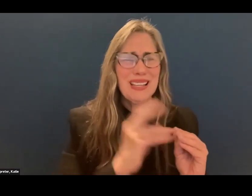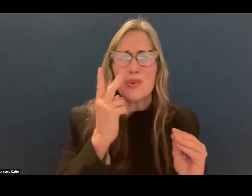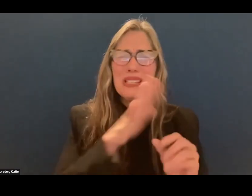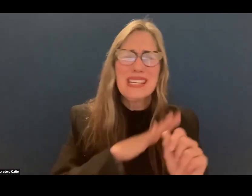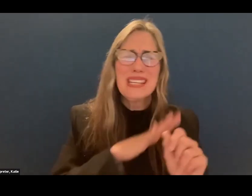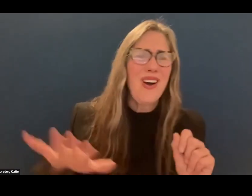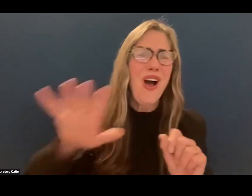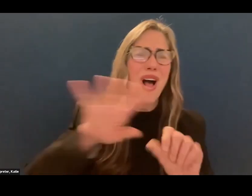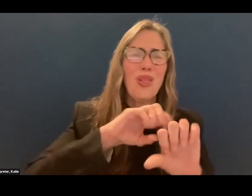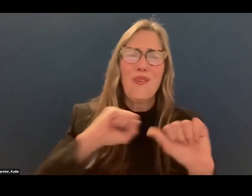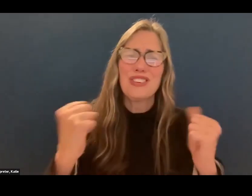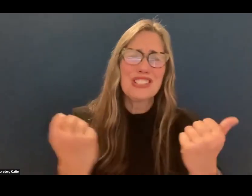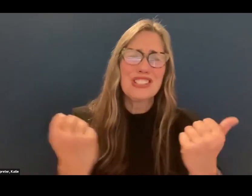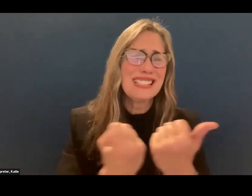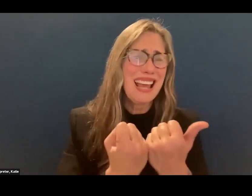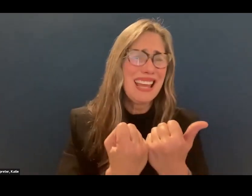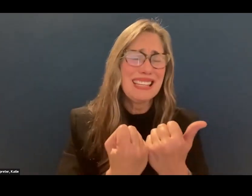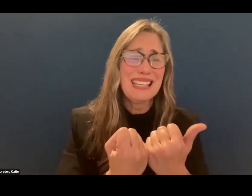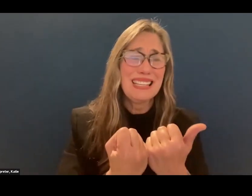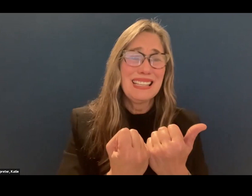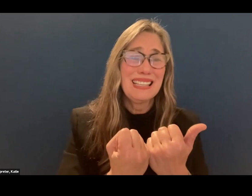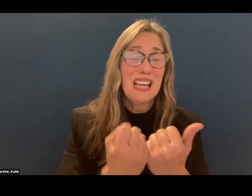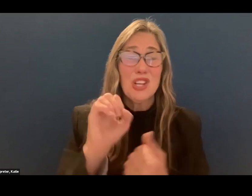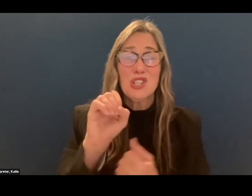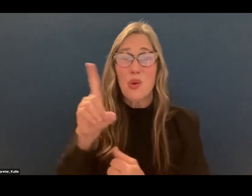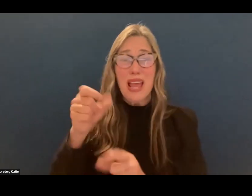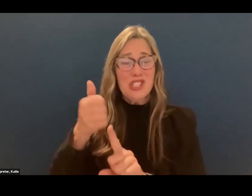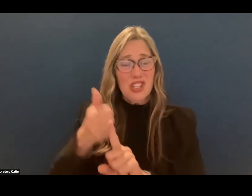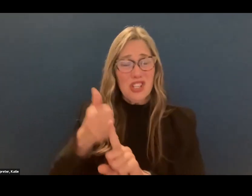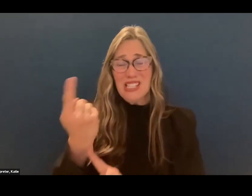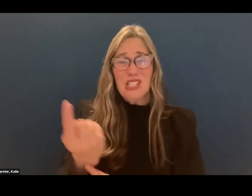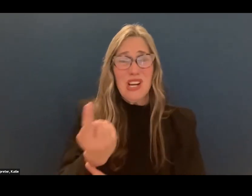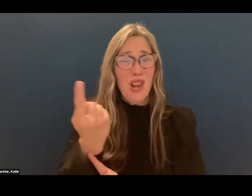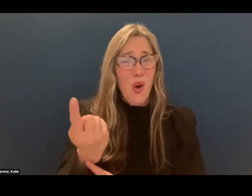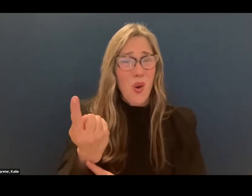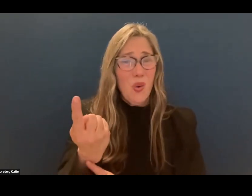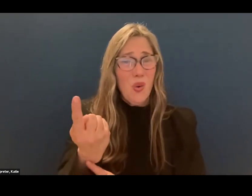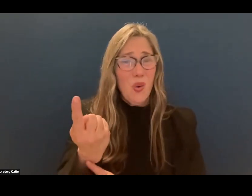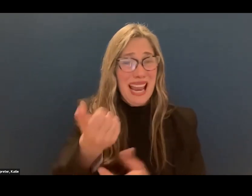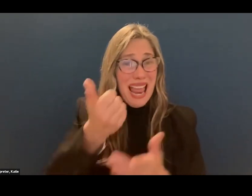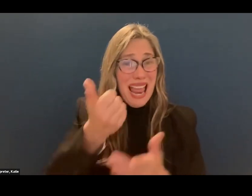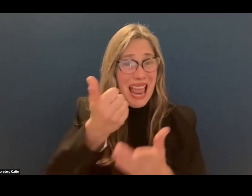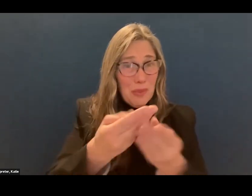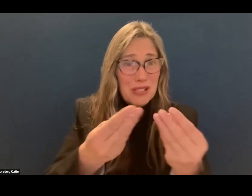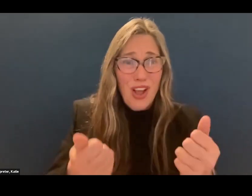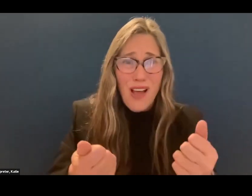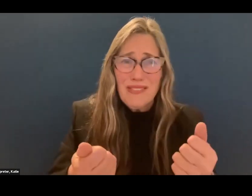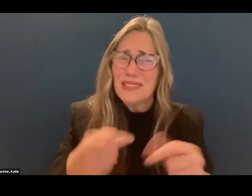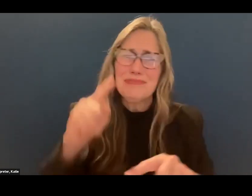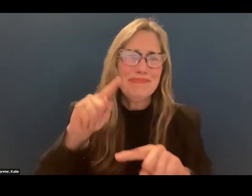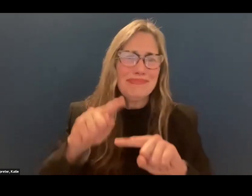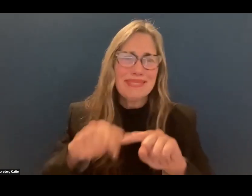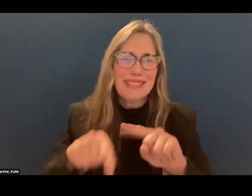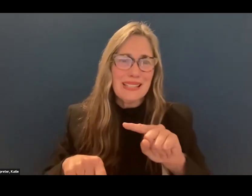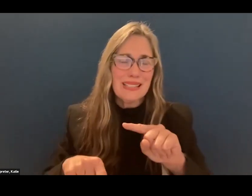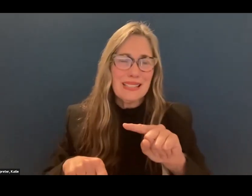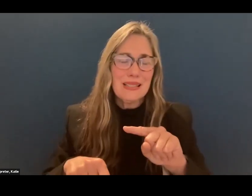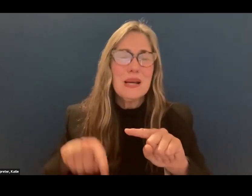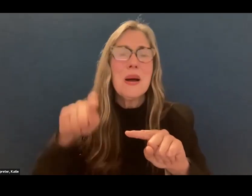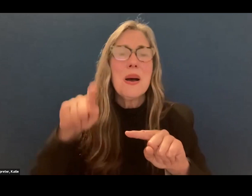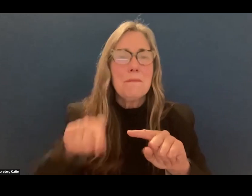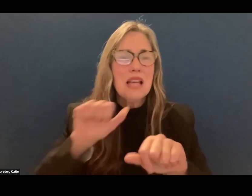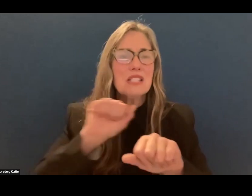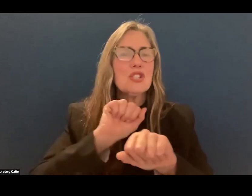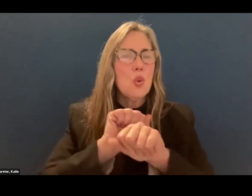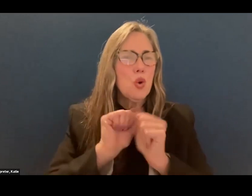your, welcoming and inviting the community in. And so if we want our community to change, then we need to work together because we cannot solve this by